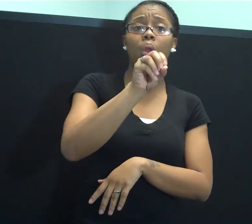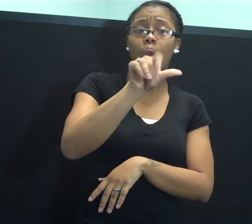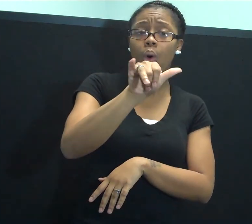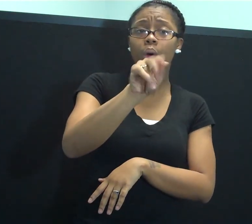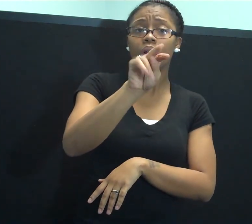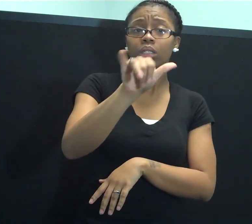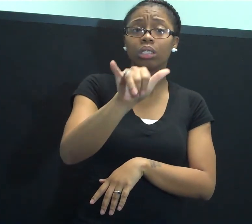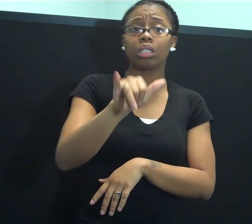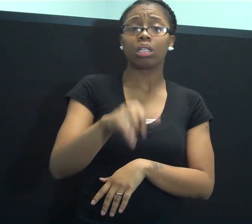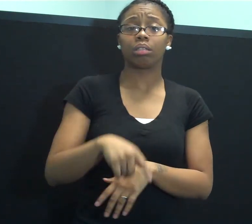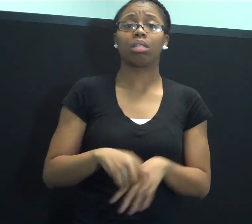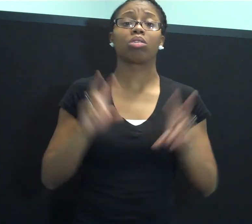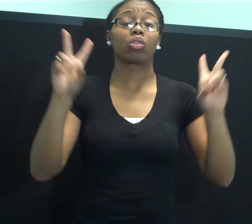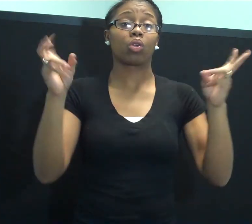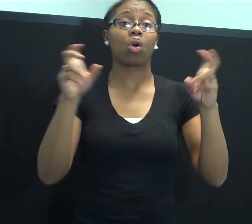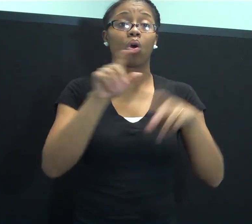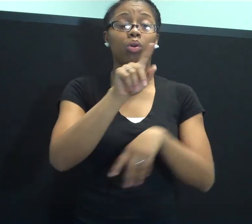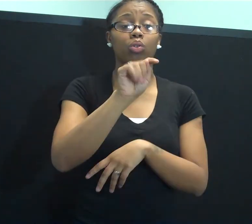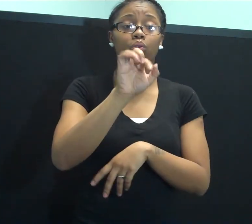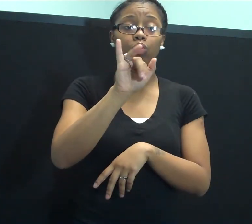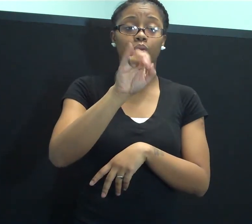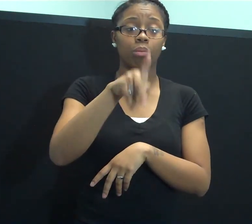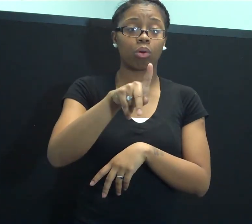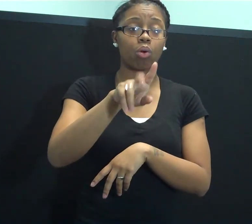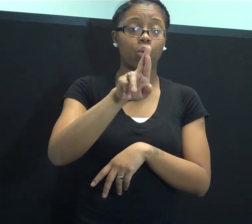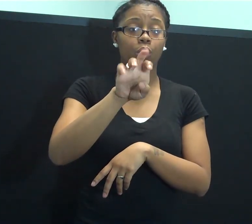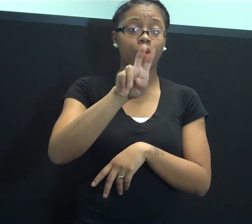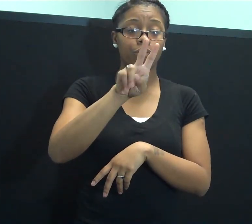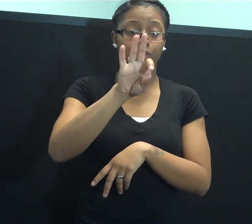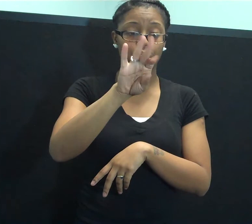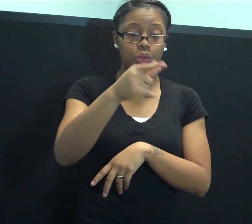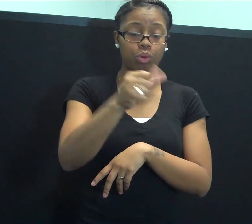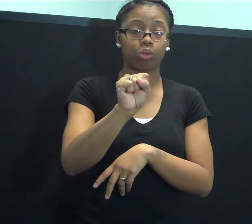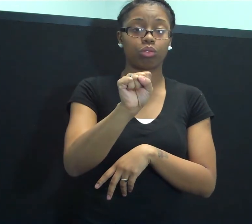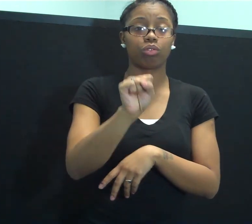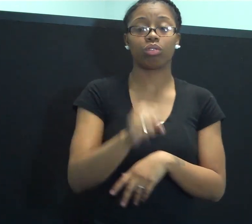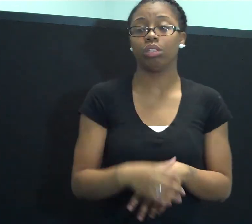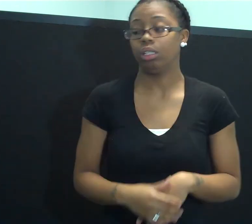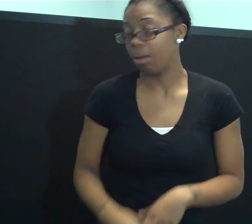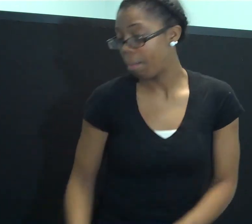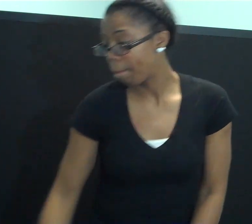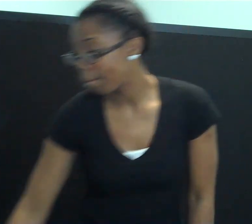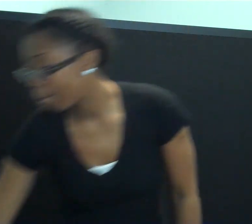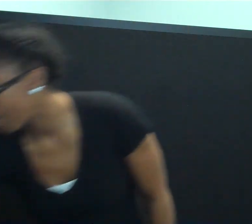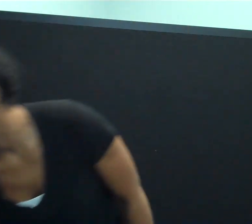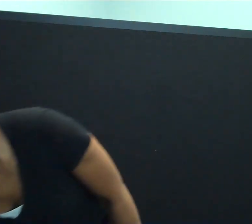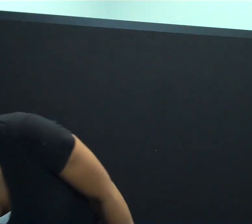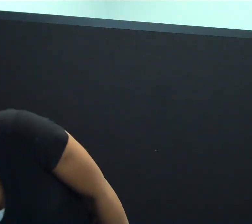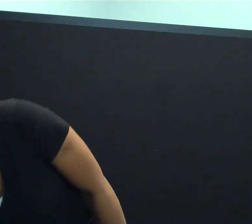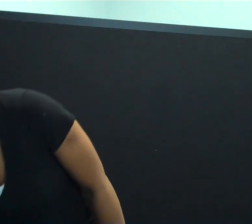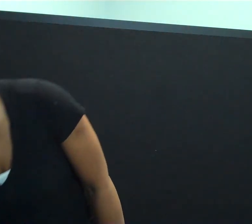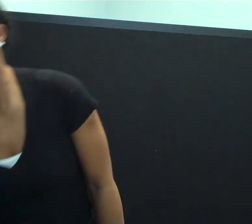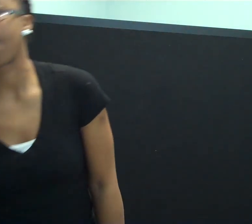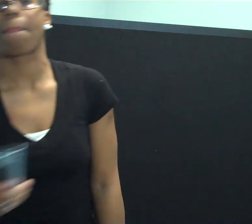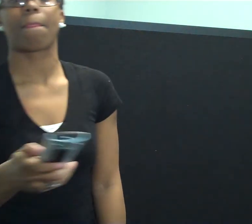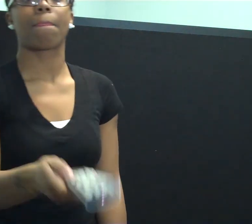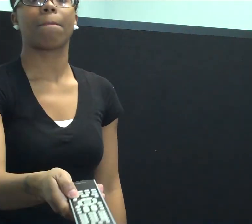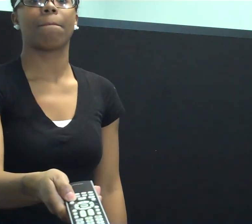called the triple refuge. I take refuge in the Buddha, I take refuge in the Dharma,